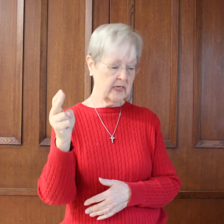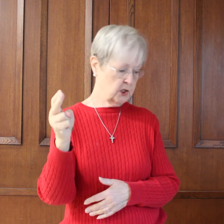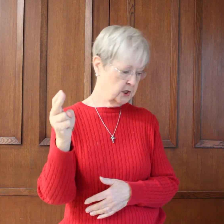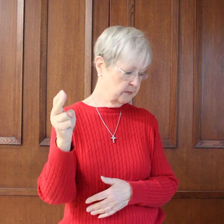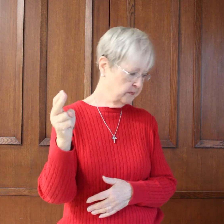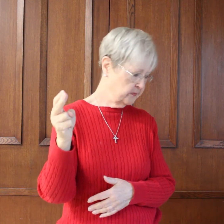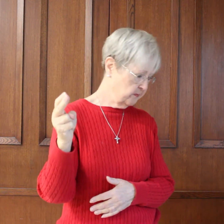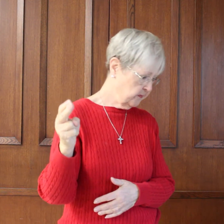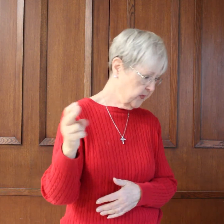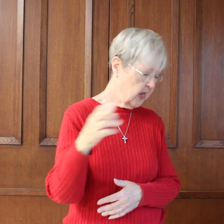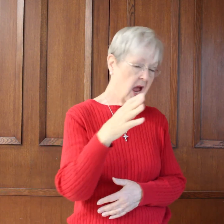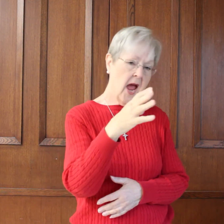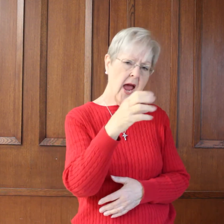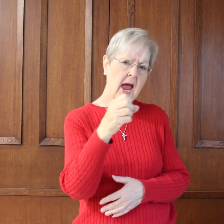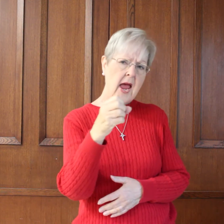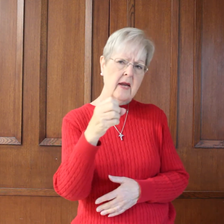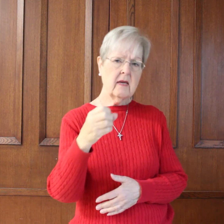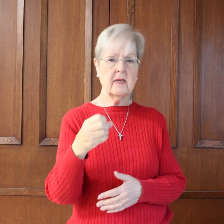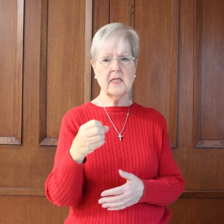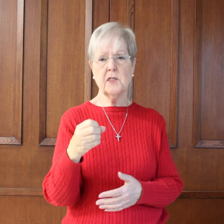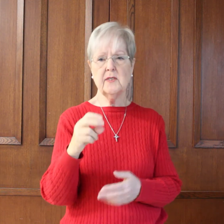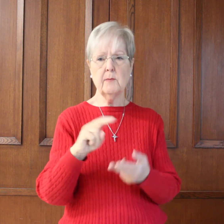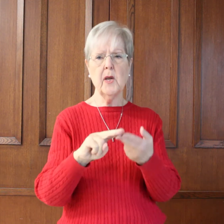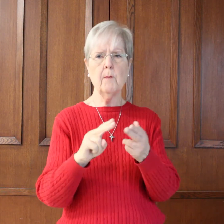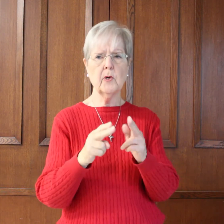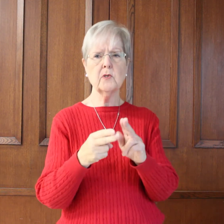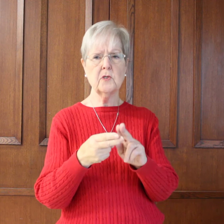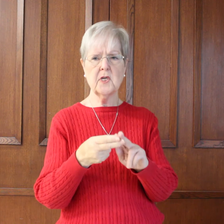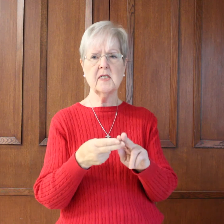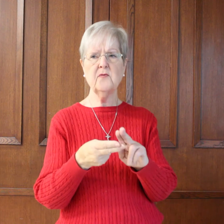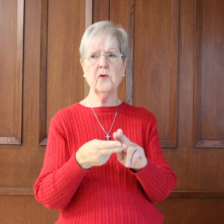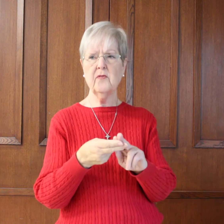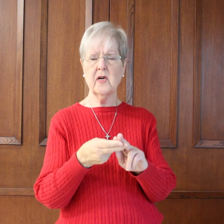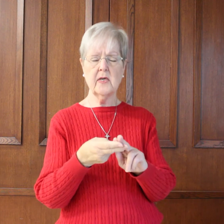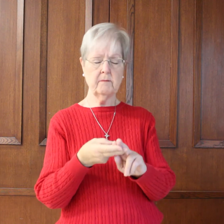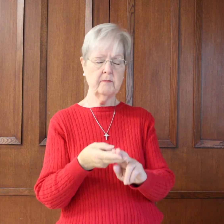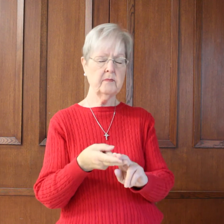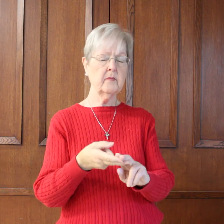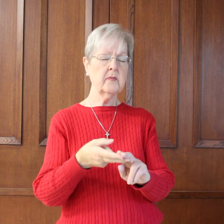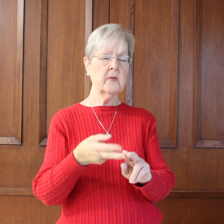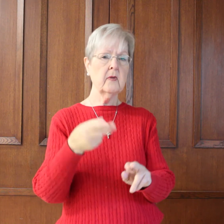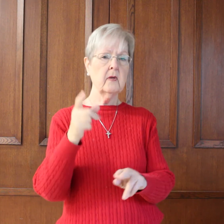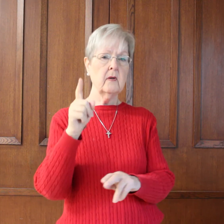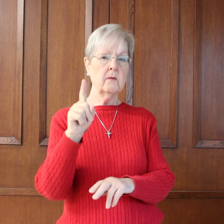wish, and let's do some numbers just for fun.